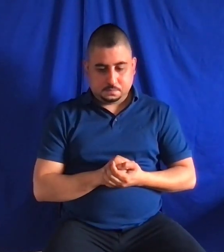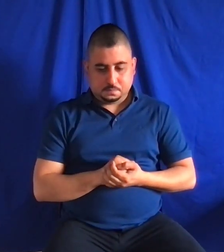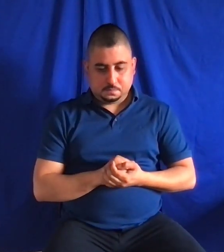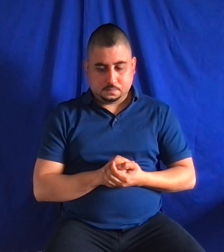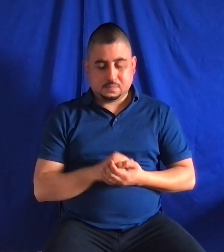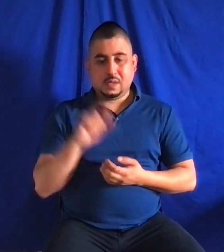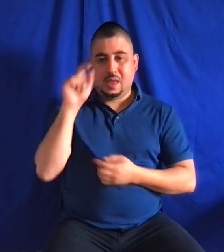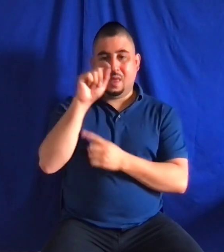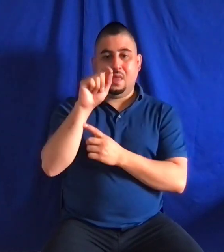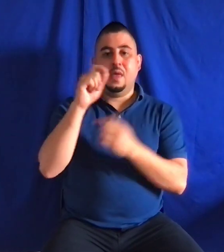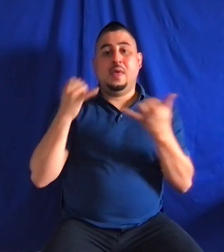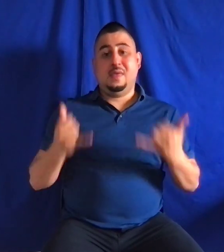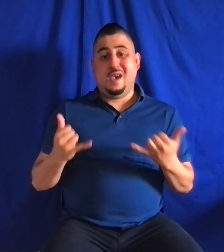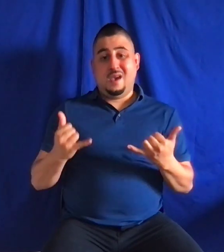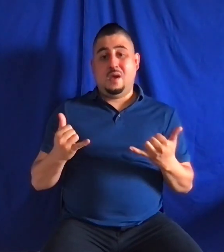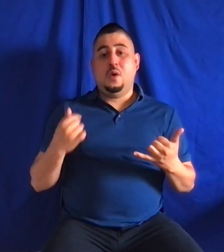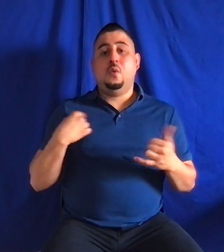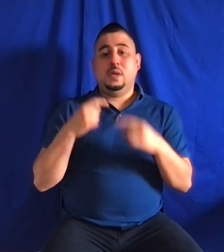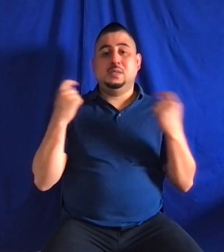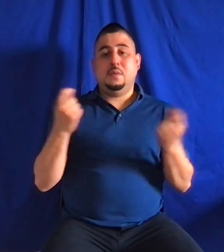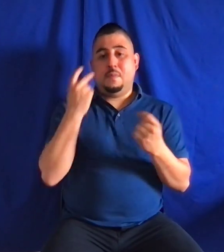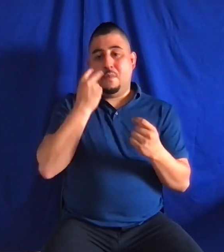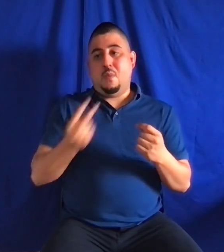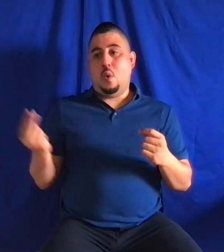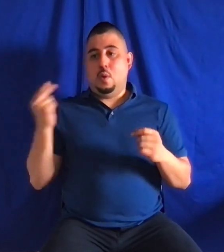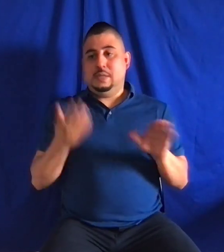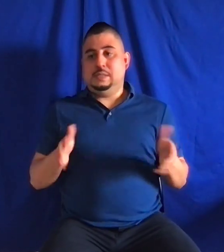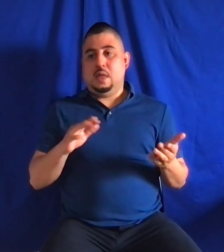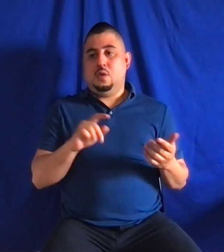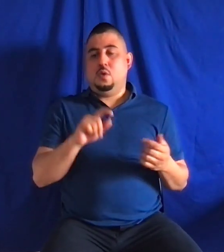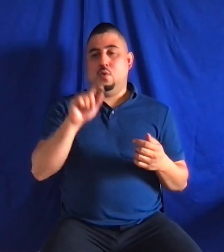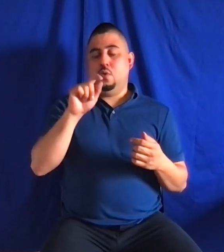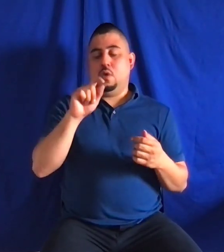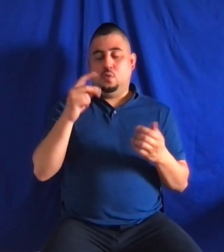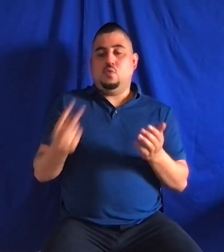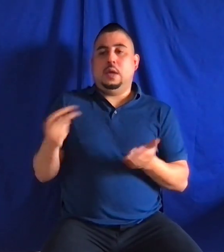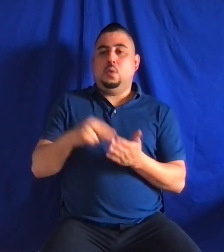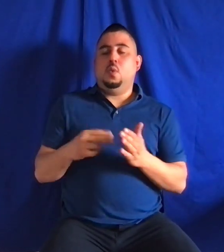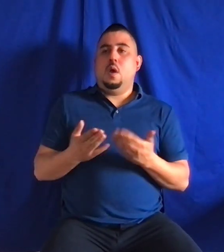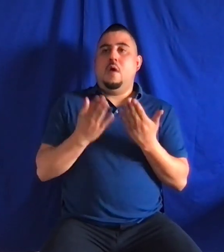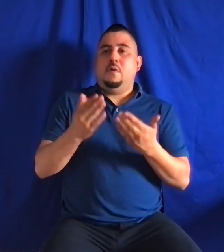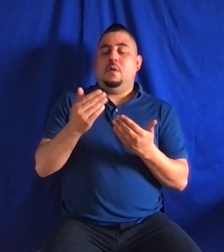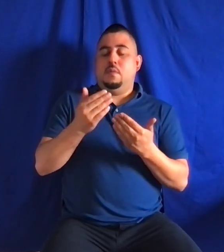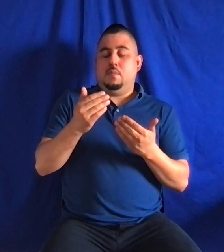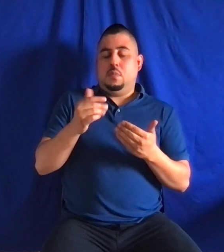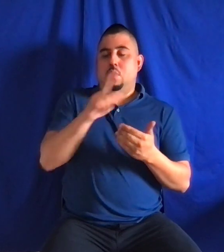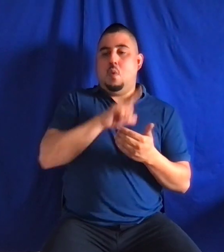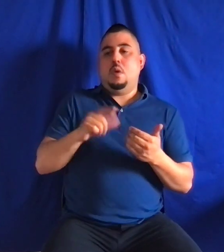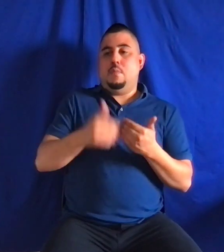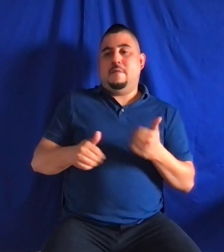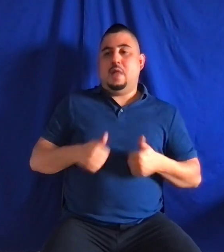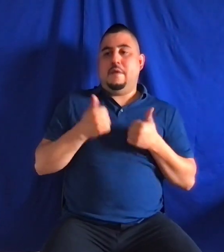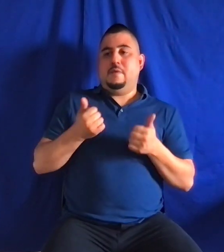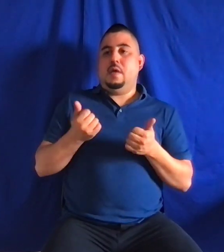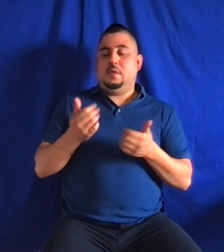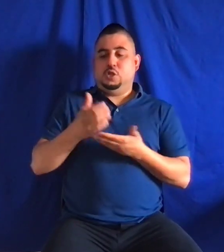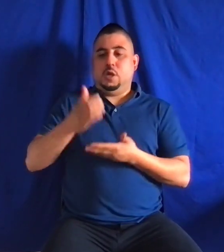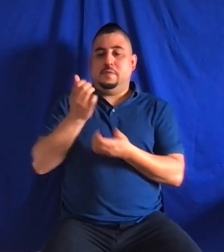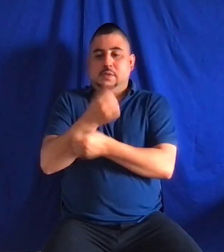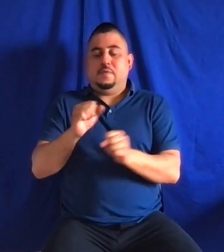Therefore, as we celebrate the memorial of his death and resurrection, we offer you, Lord, the bread of life and the chalice of salvation, giving thanks that you have held us worthy to be in